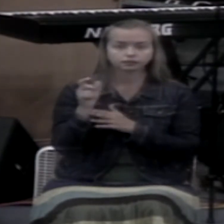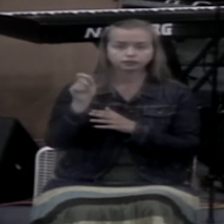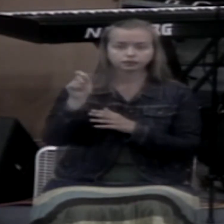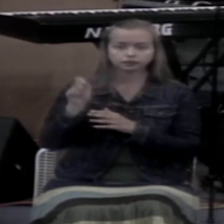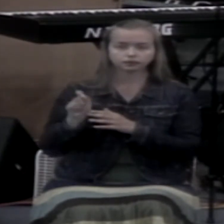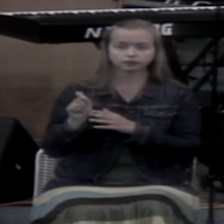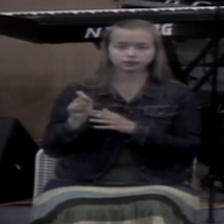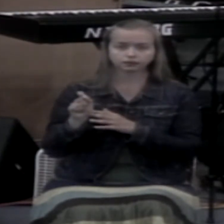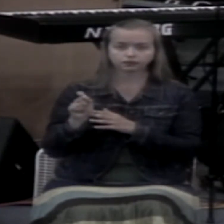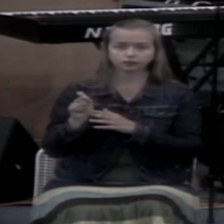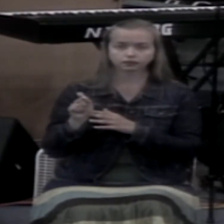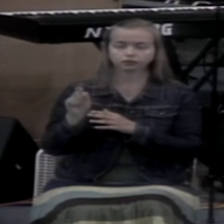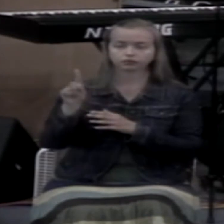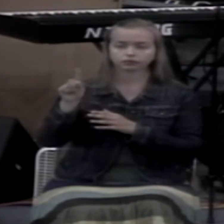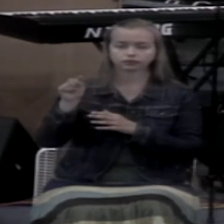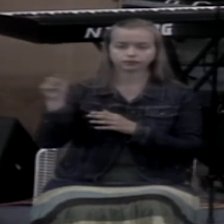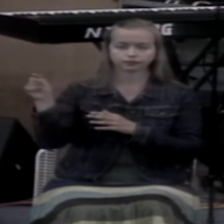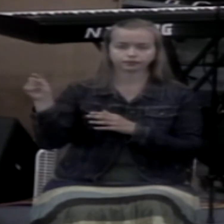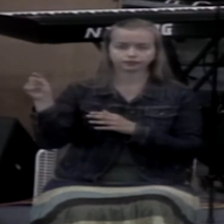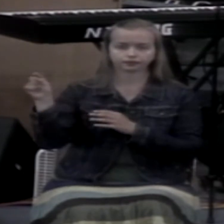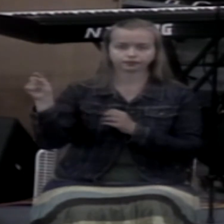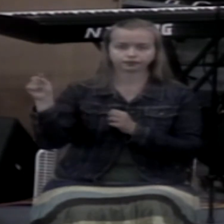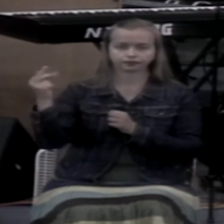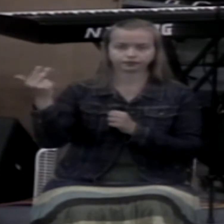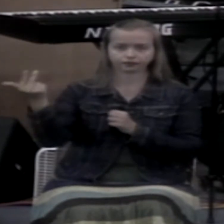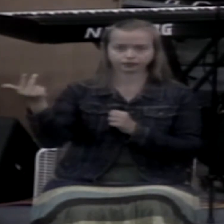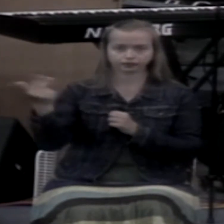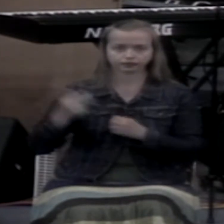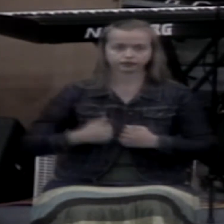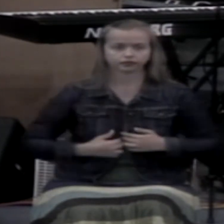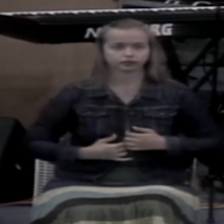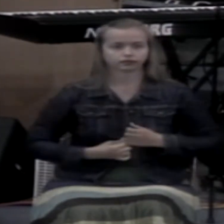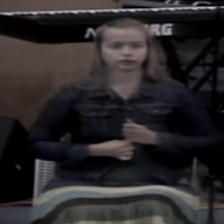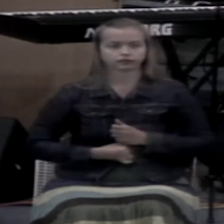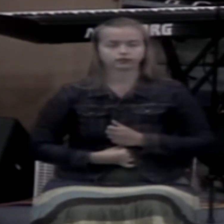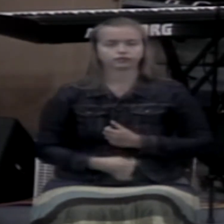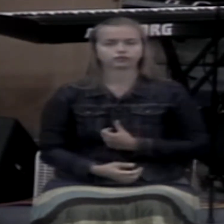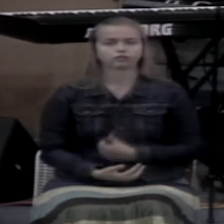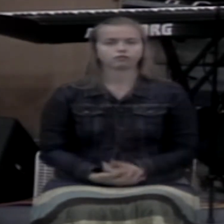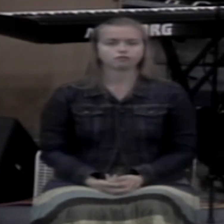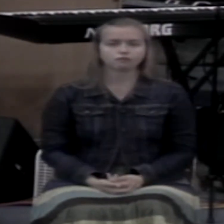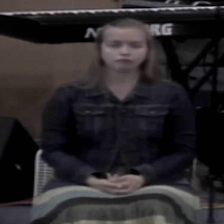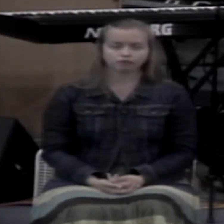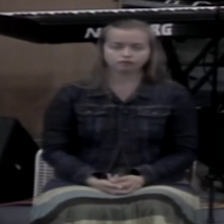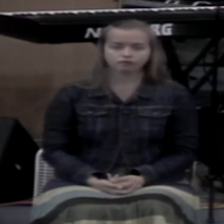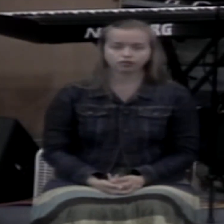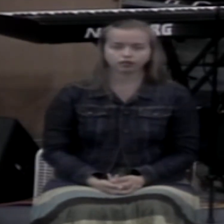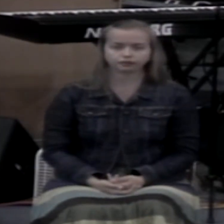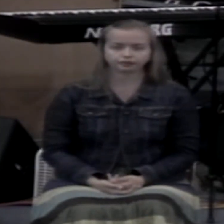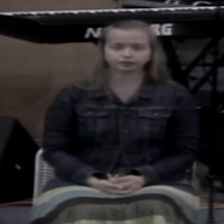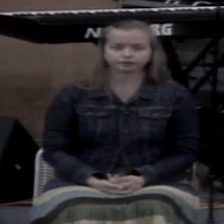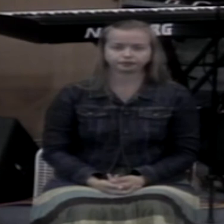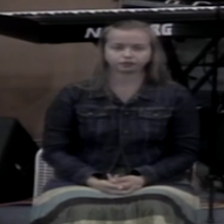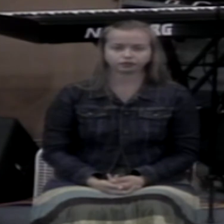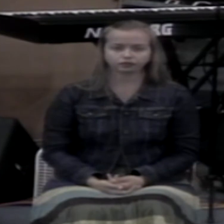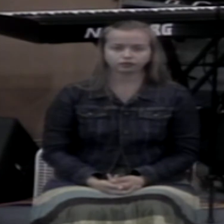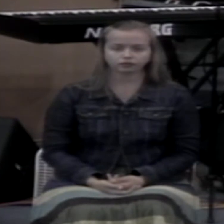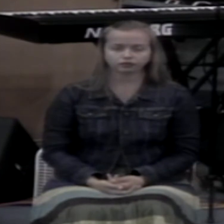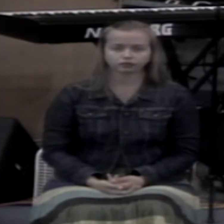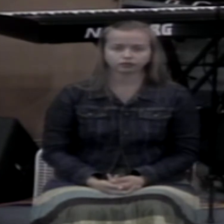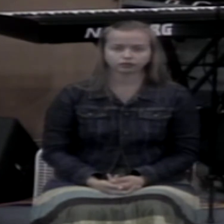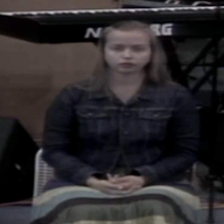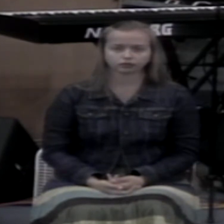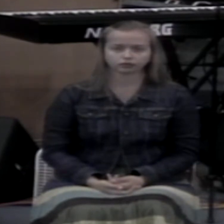The Bible says, if there be any consolation in Christ, if any comfort of love, if any fellowship of the Spirit, if